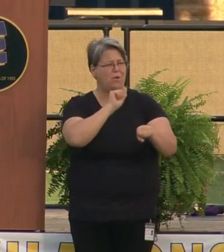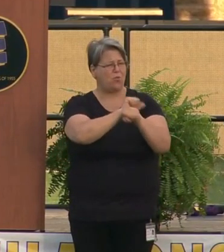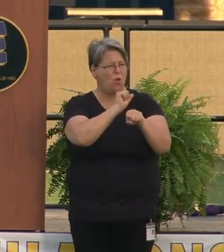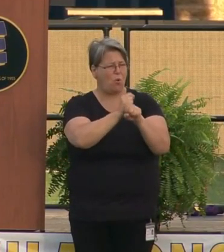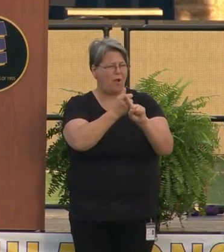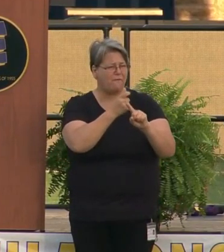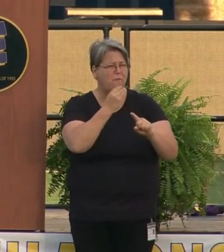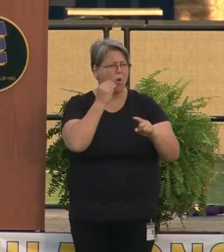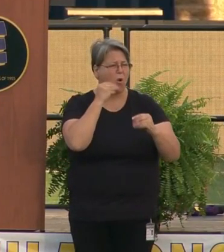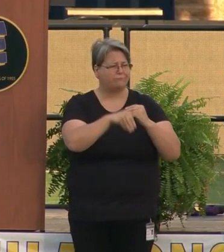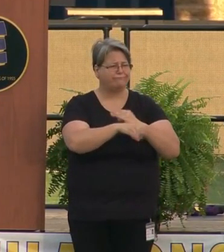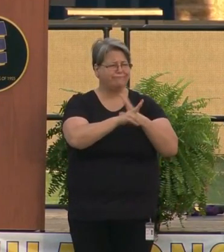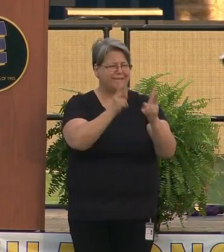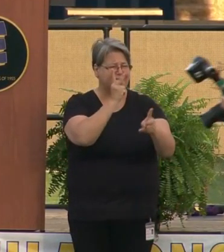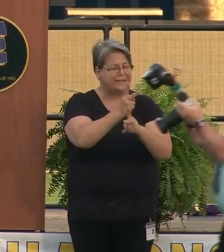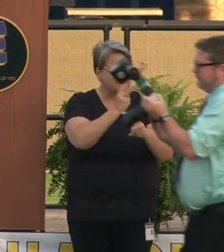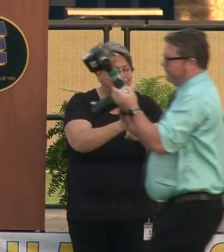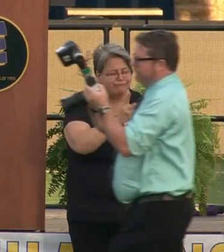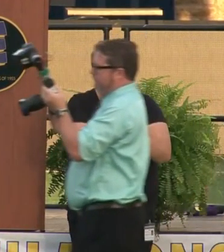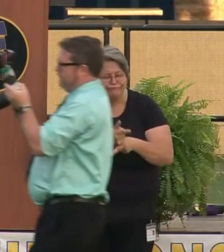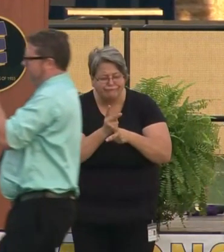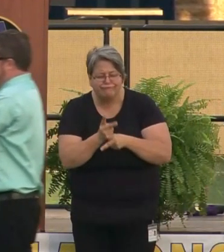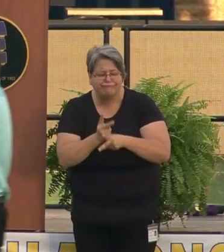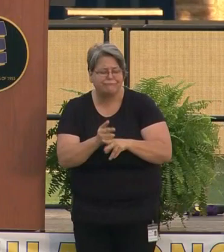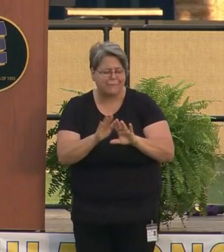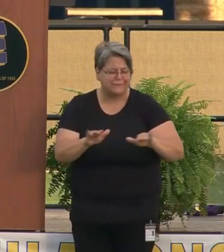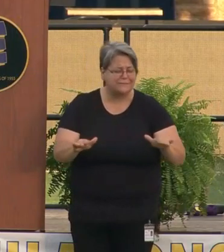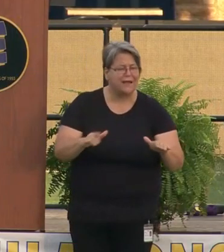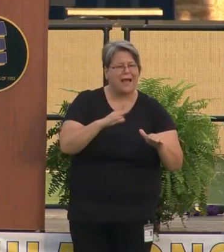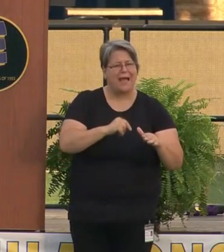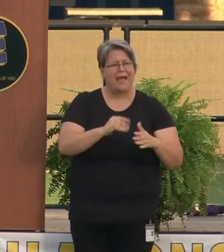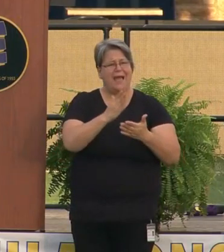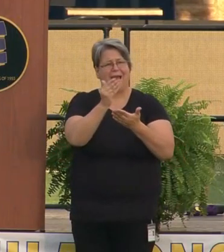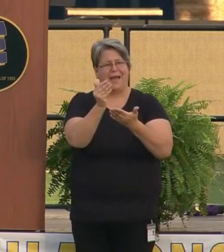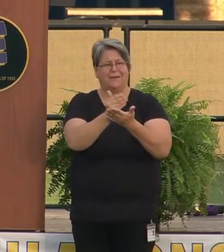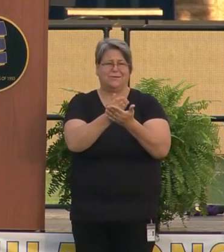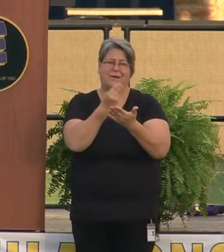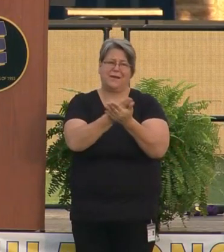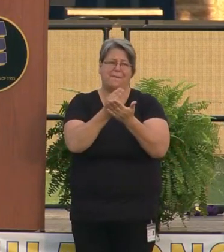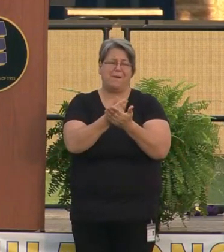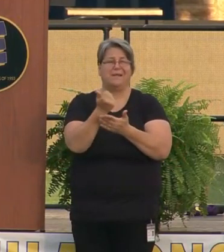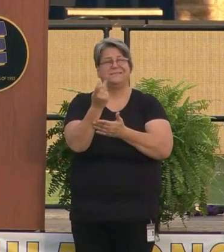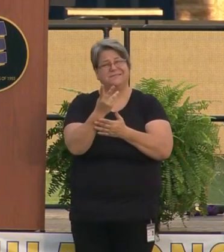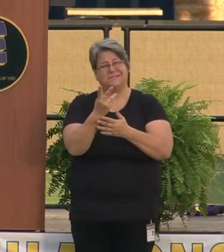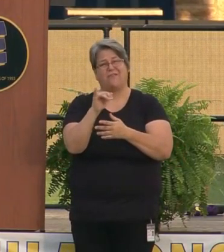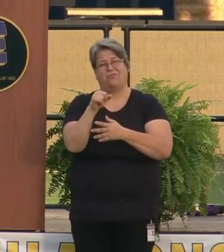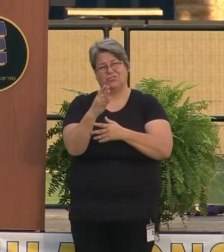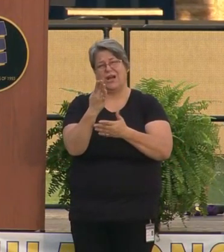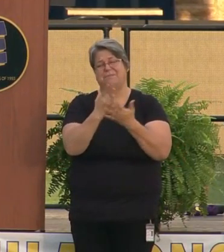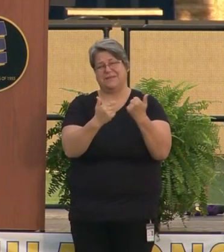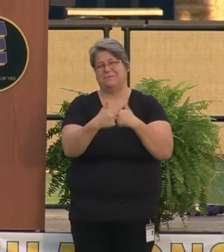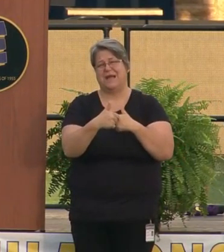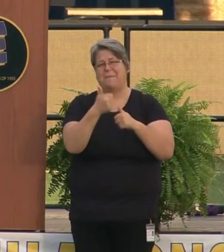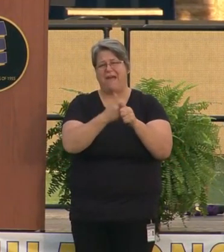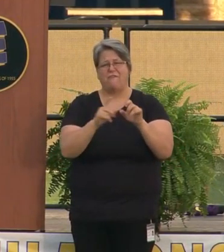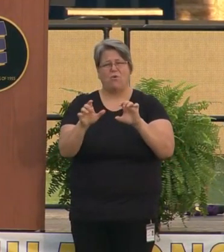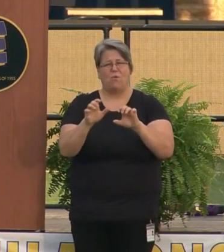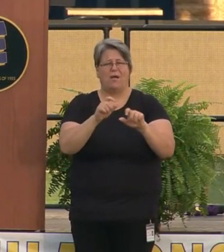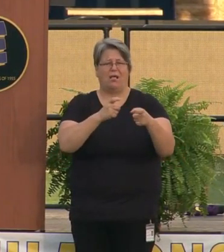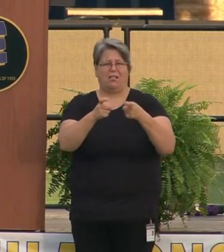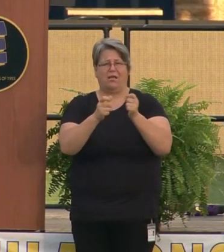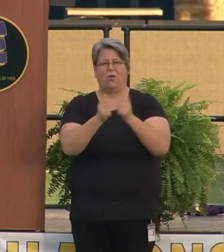home, taking care of our younger siblings, and some of us became wage earners working multiple jobs. Everyone was dealing with the